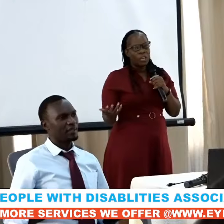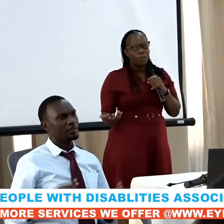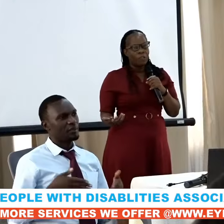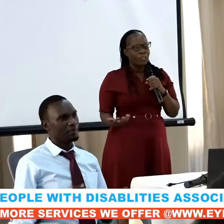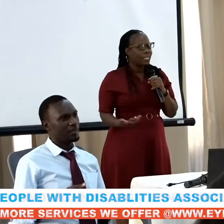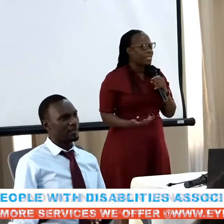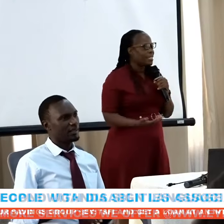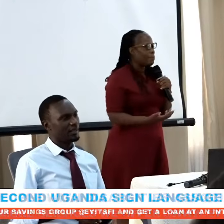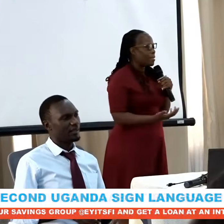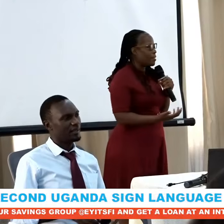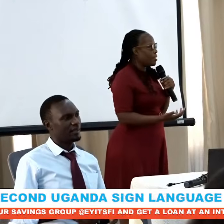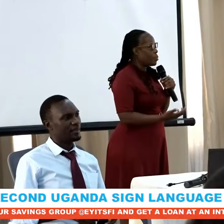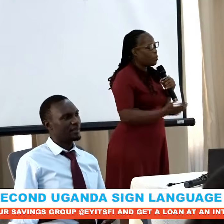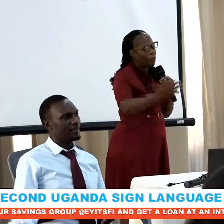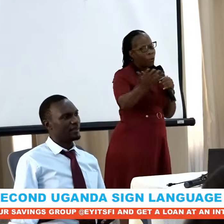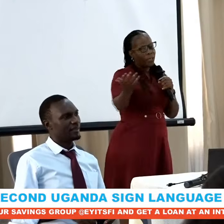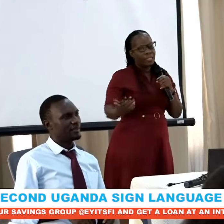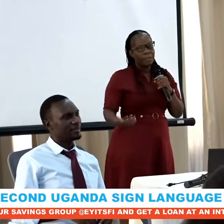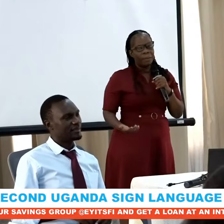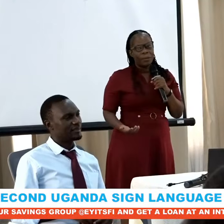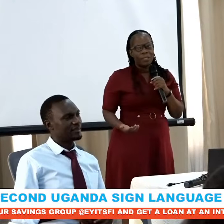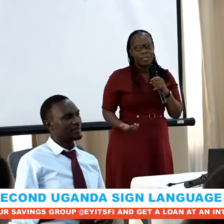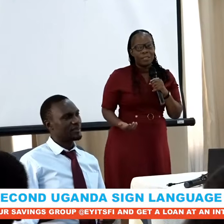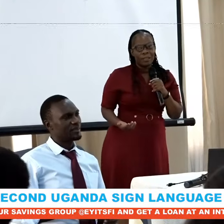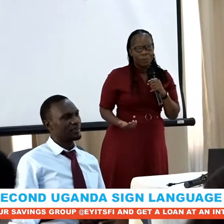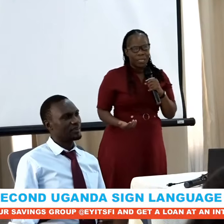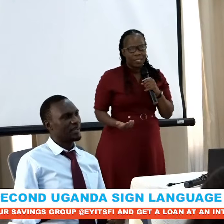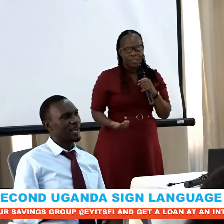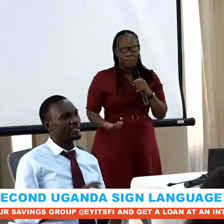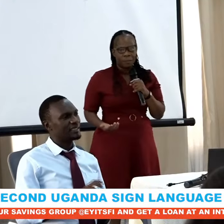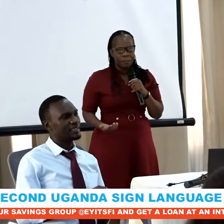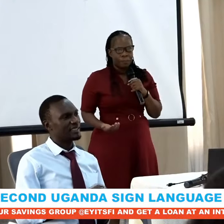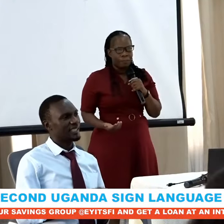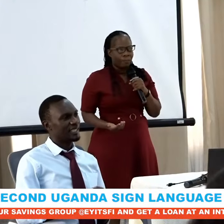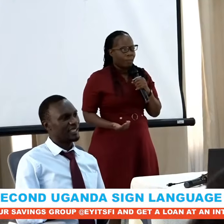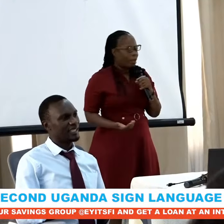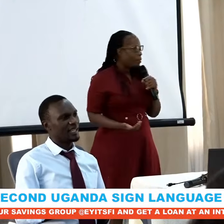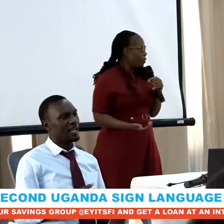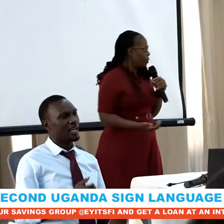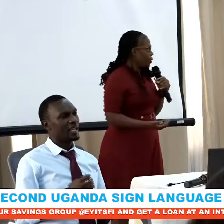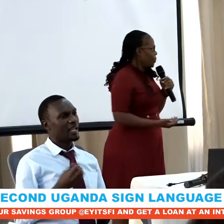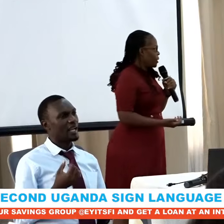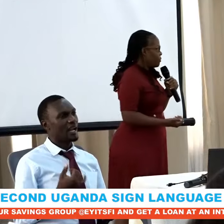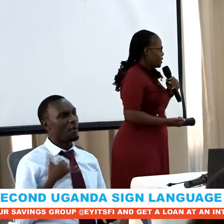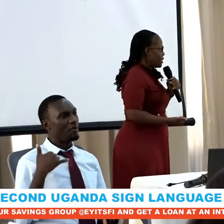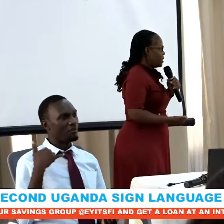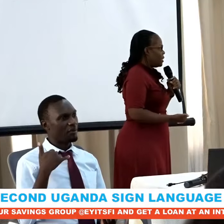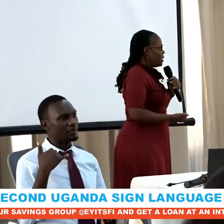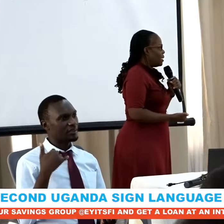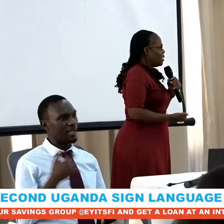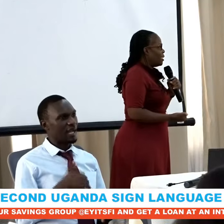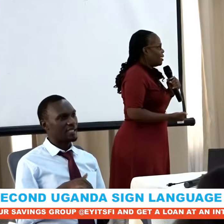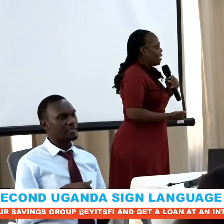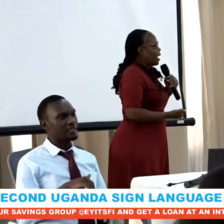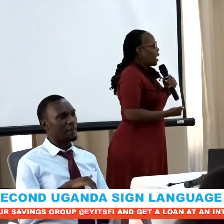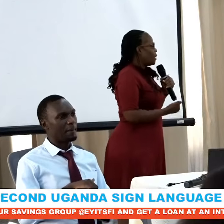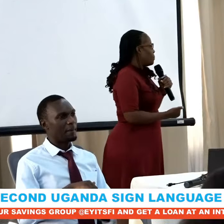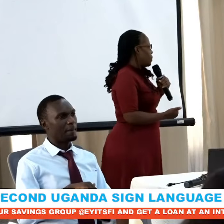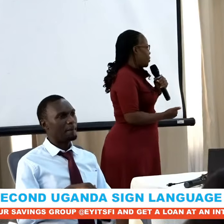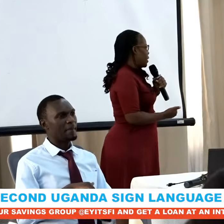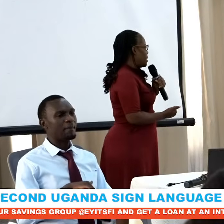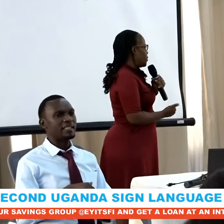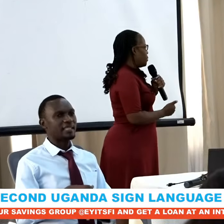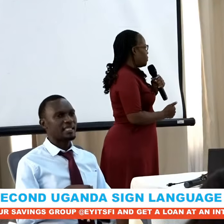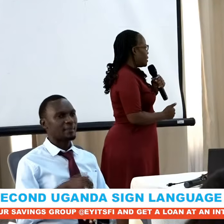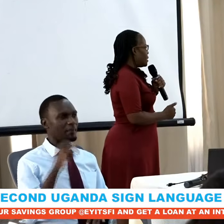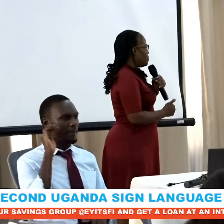check our phones and see the messages we've all written about graduation. Through you, DVC, I would